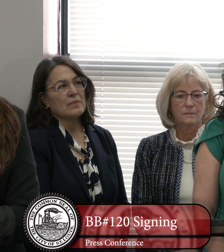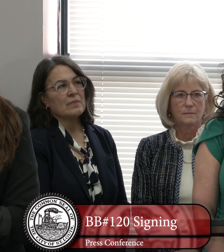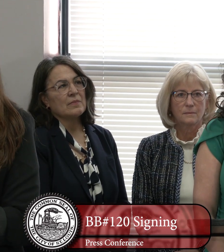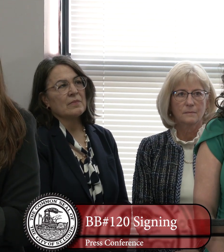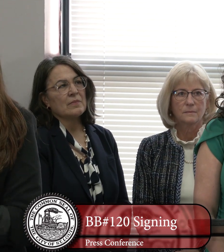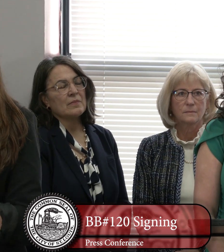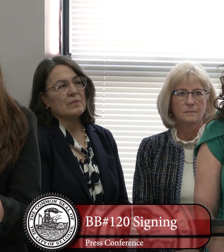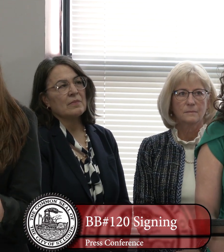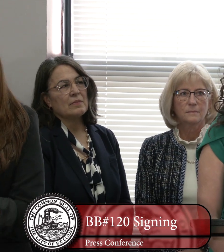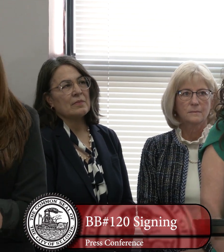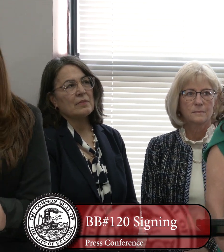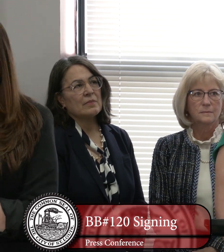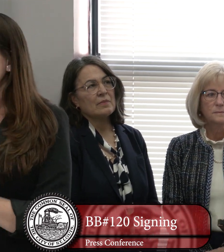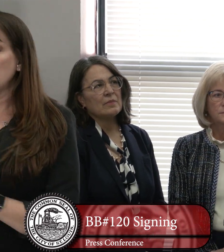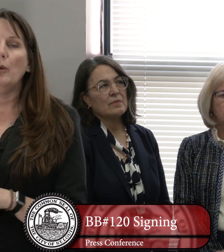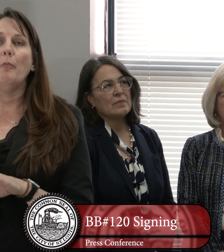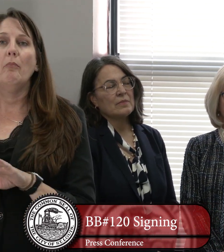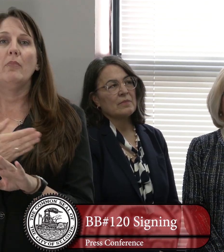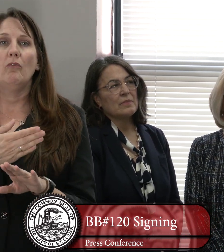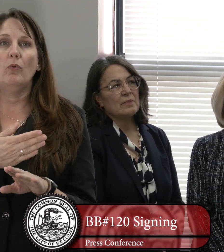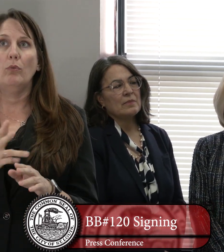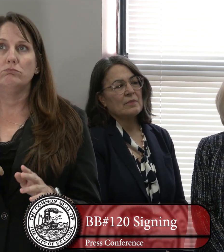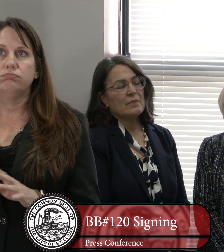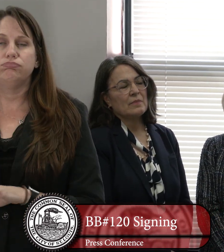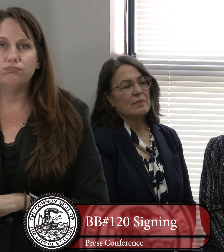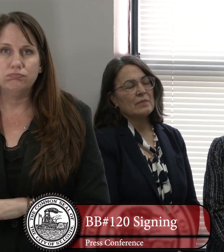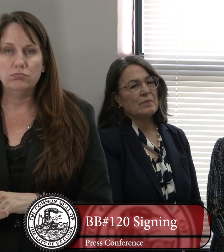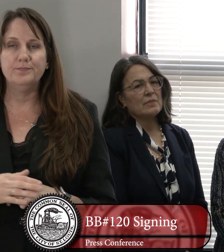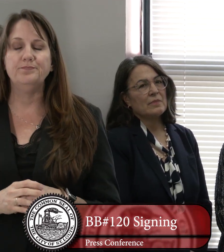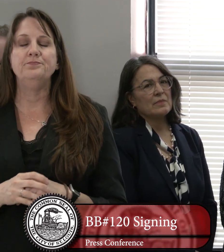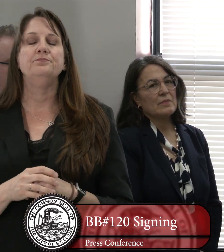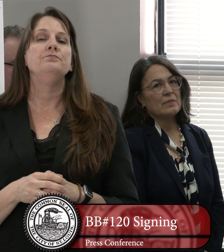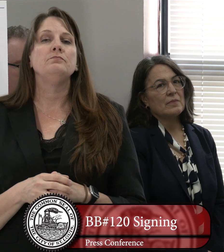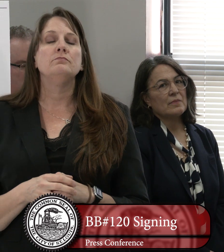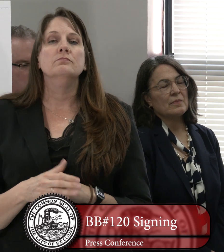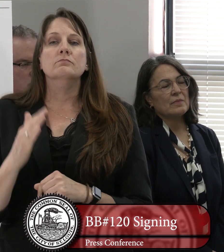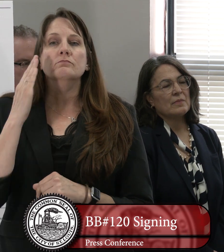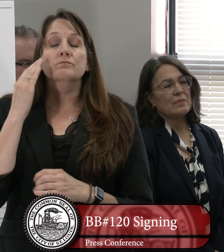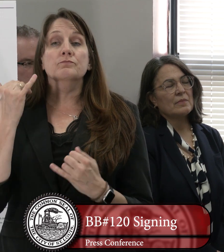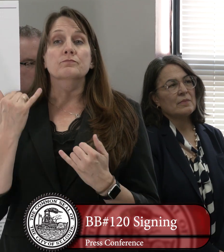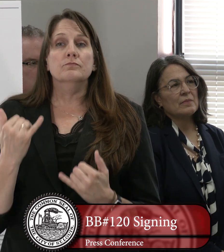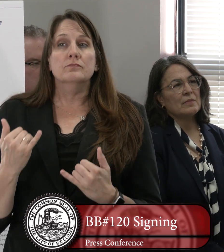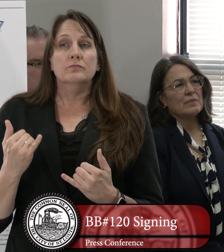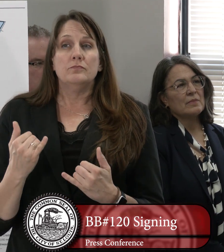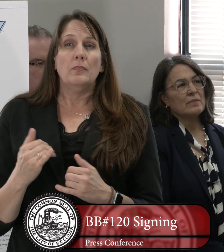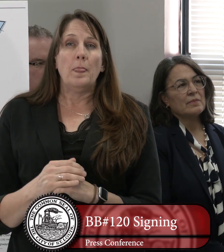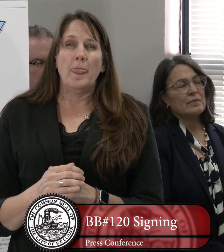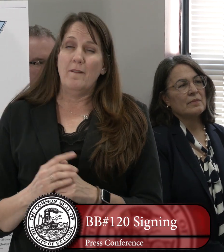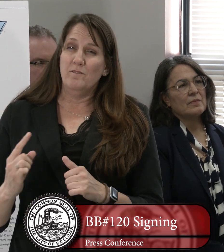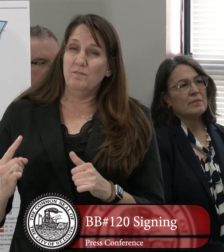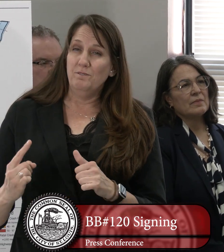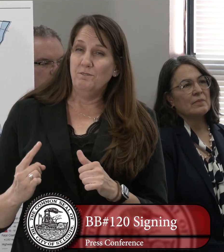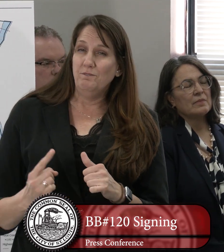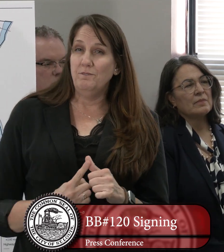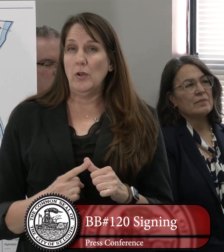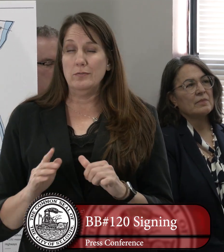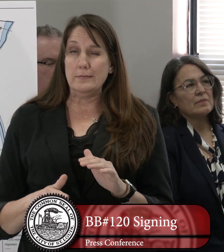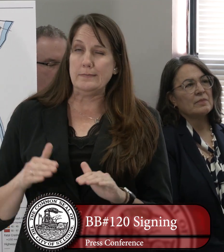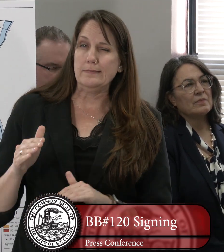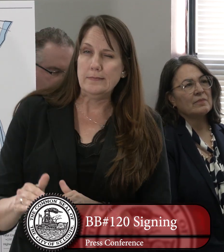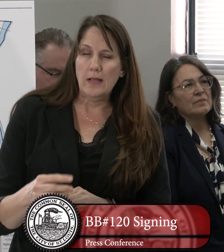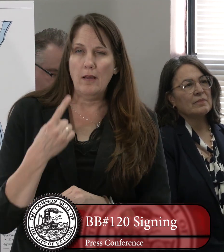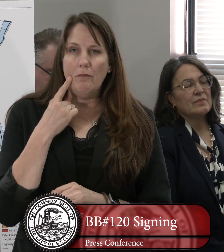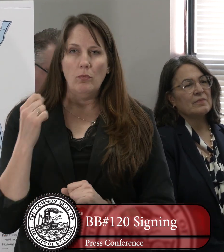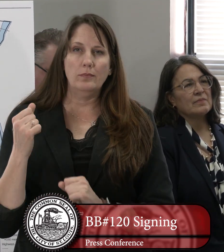both ways before we go. We know that today we are taking a first step toward addressing